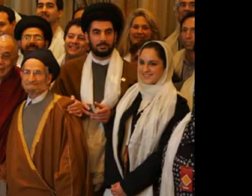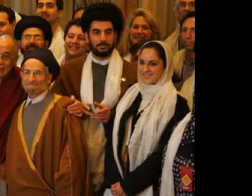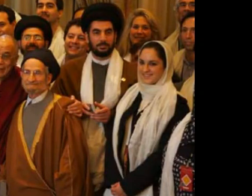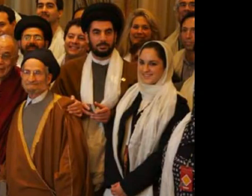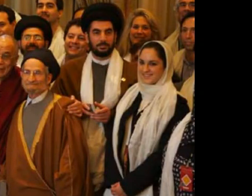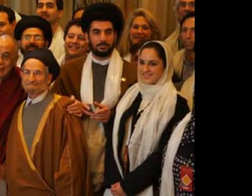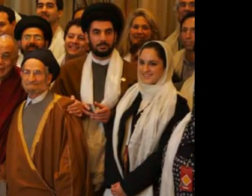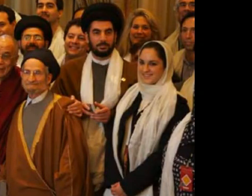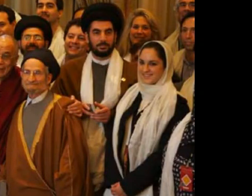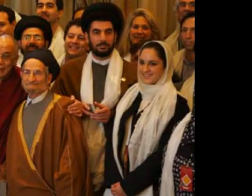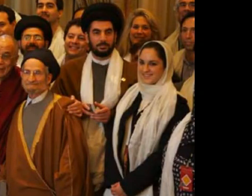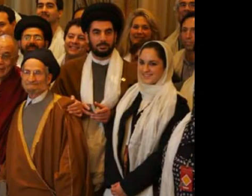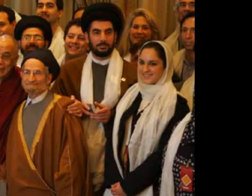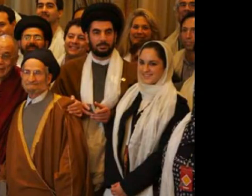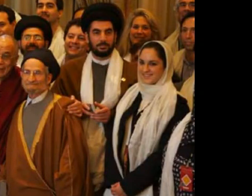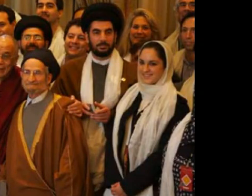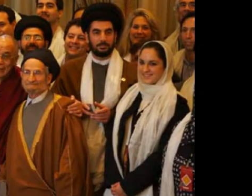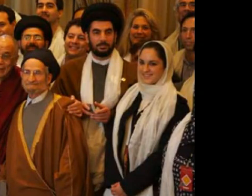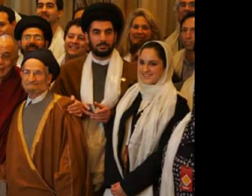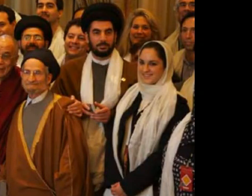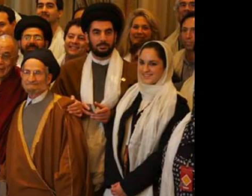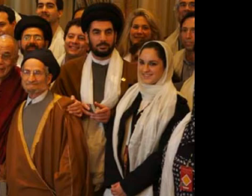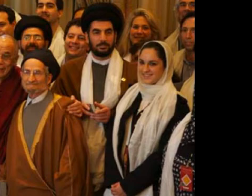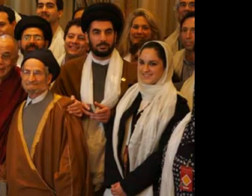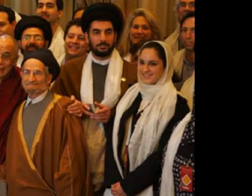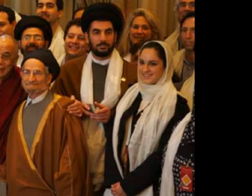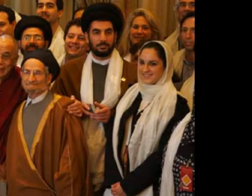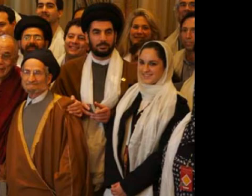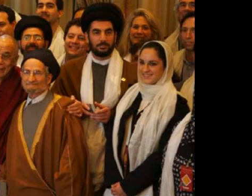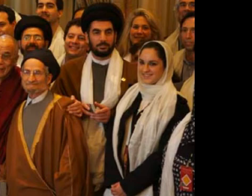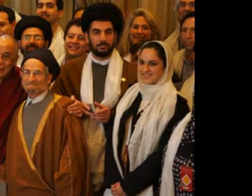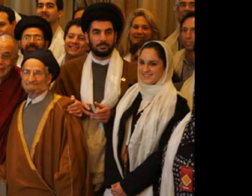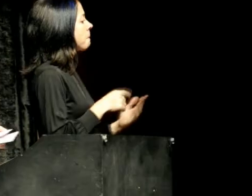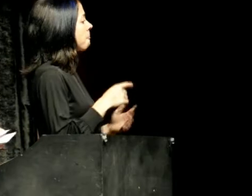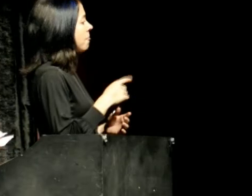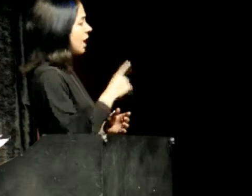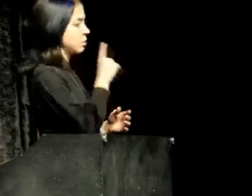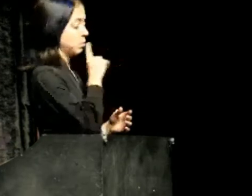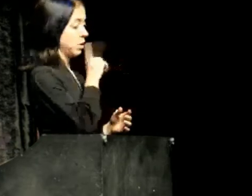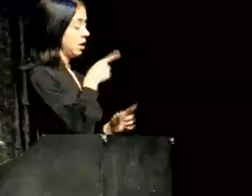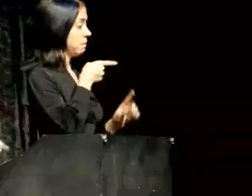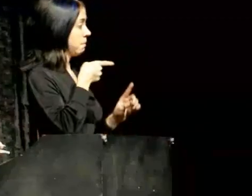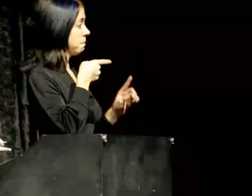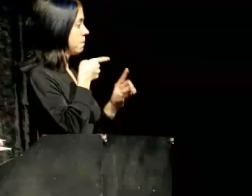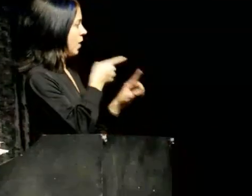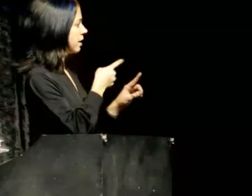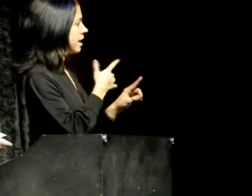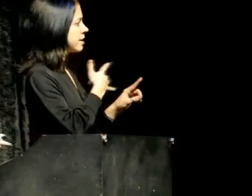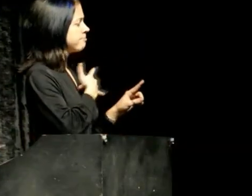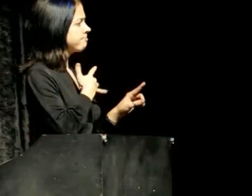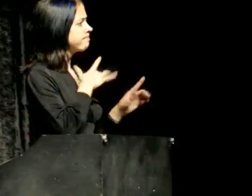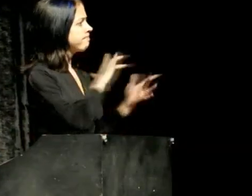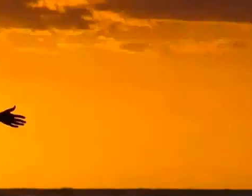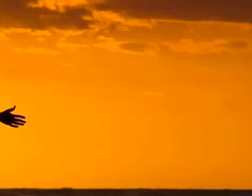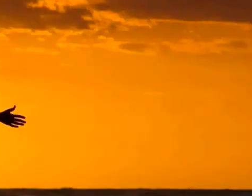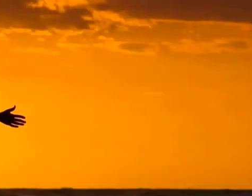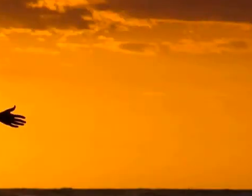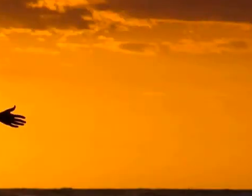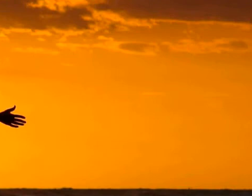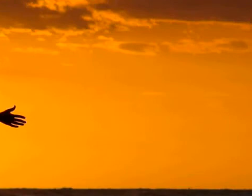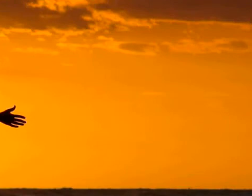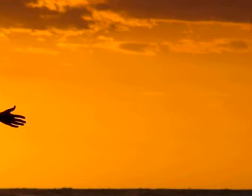doctrine, and it's all about feeling for everybody else in the globe. And